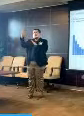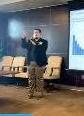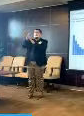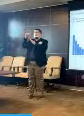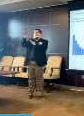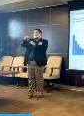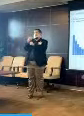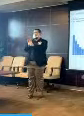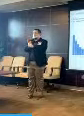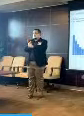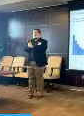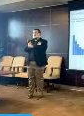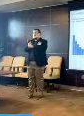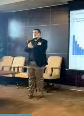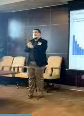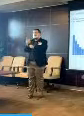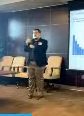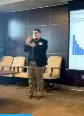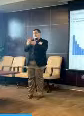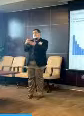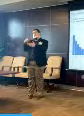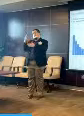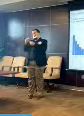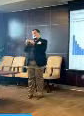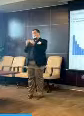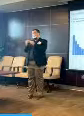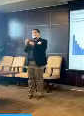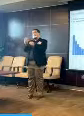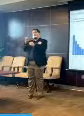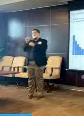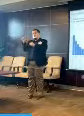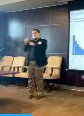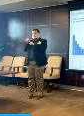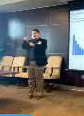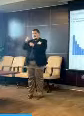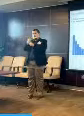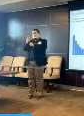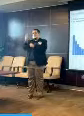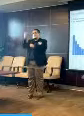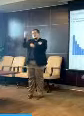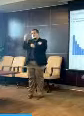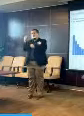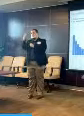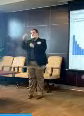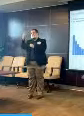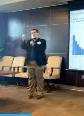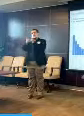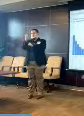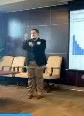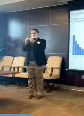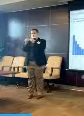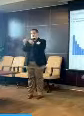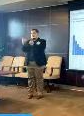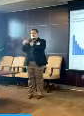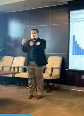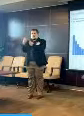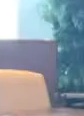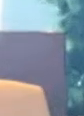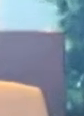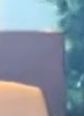this year. If you look at it, we had some higher numbers in the previous year, but this year so far, it's the highest count we've had in